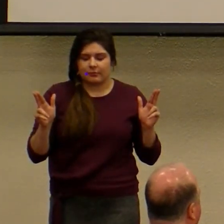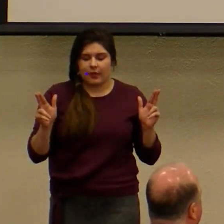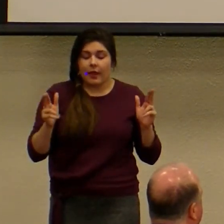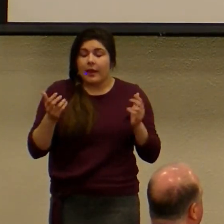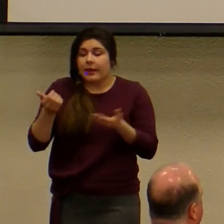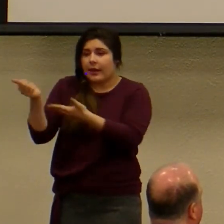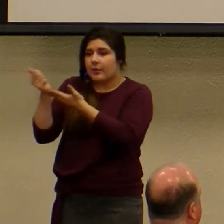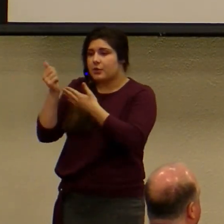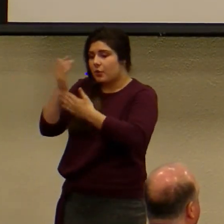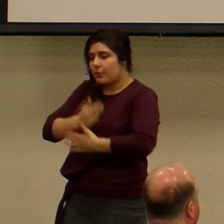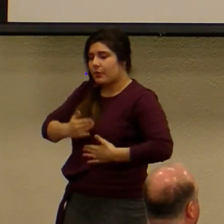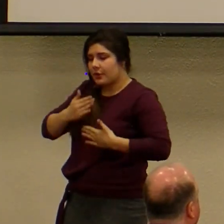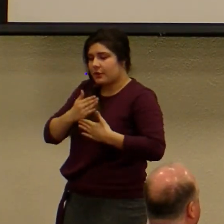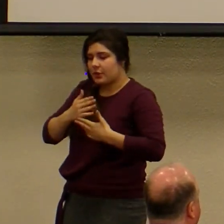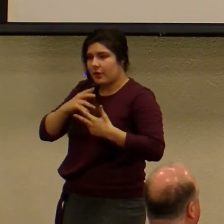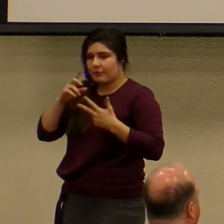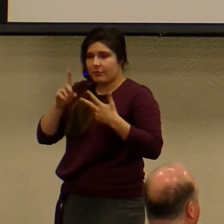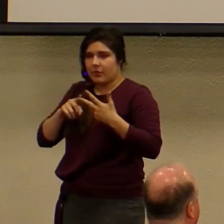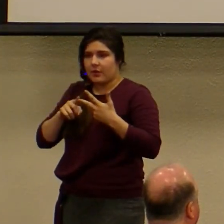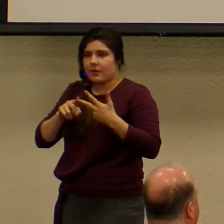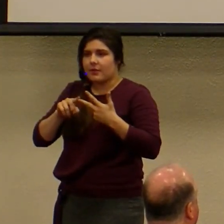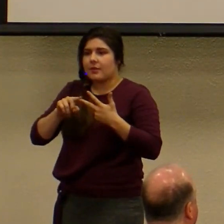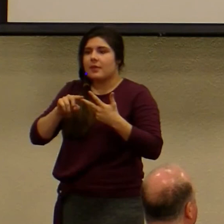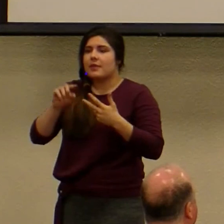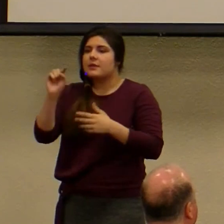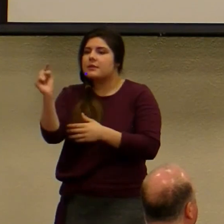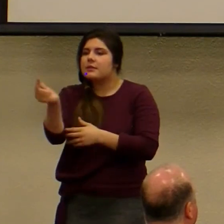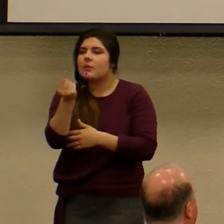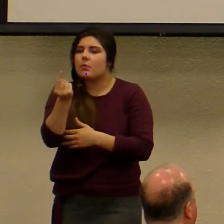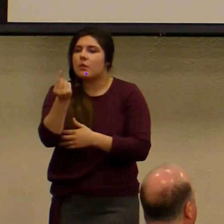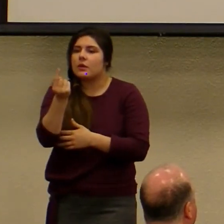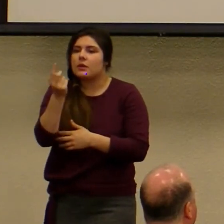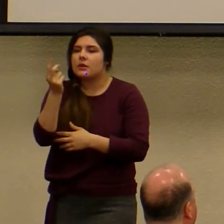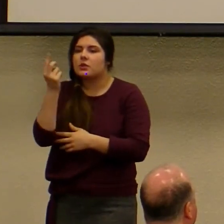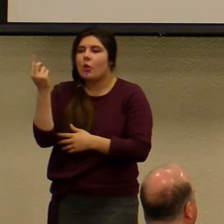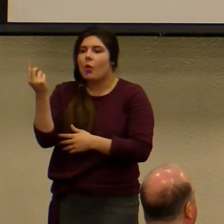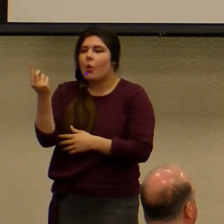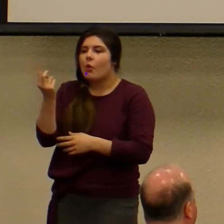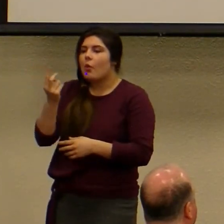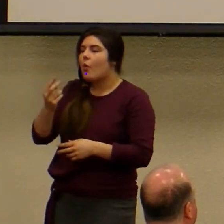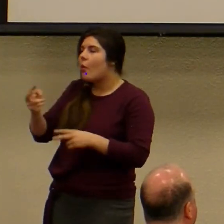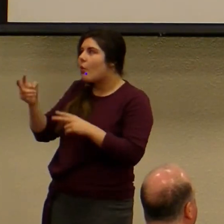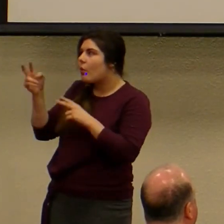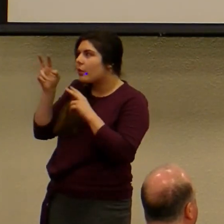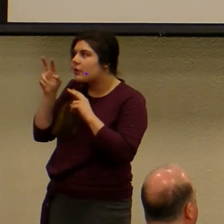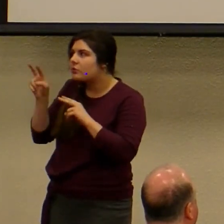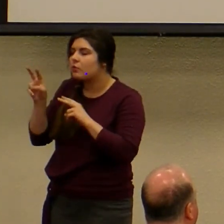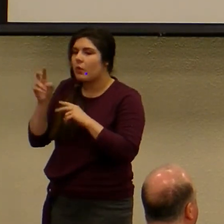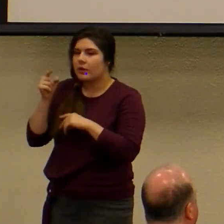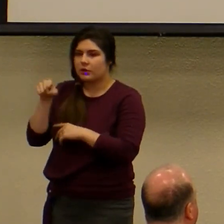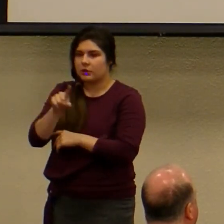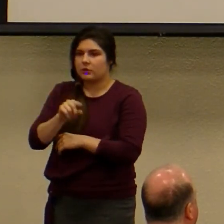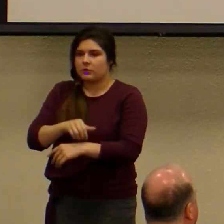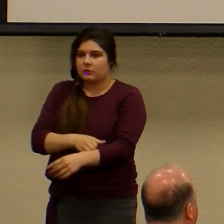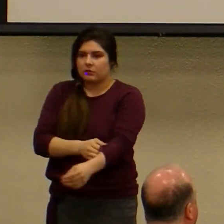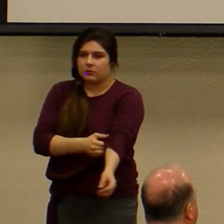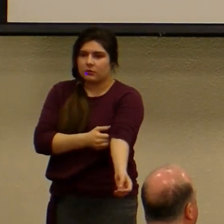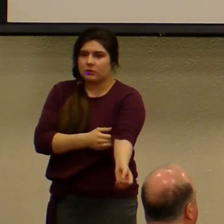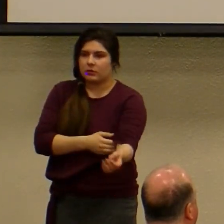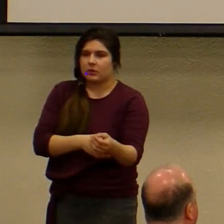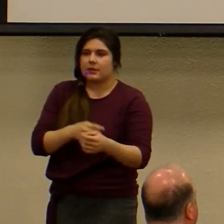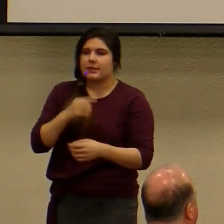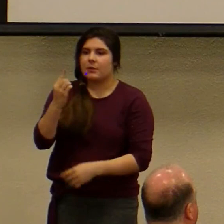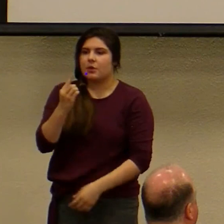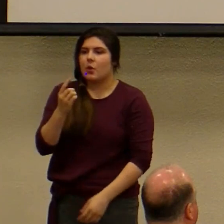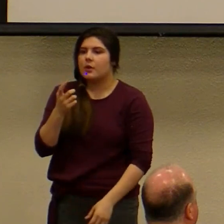that someone is always watching you. Someone is always looking